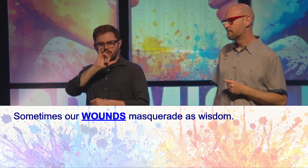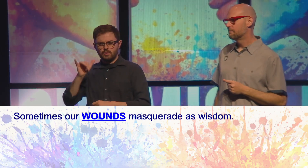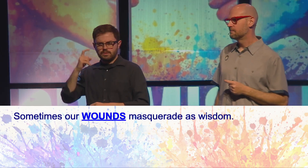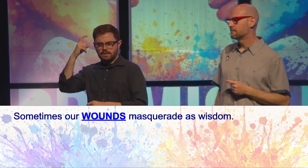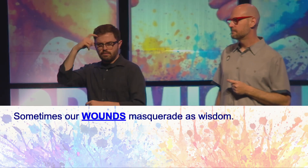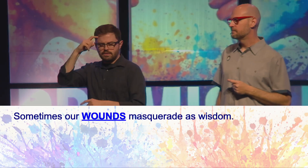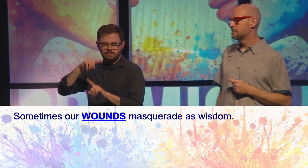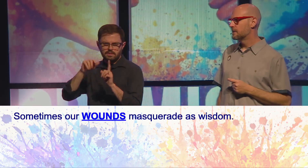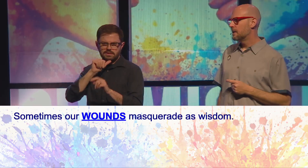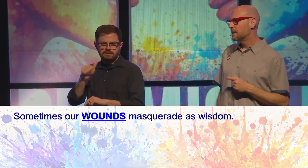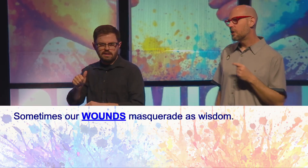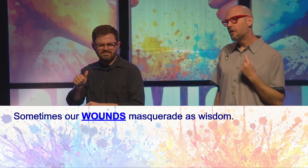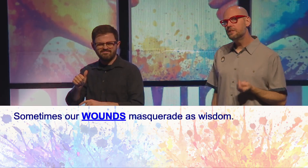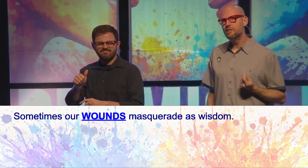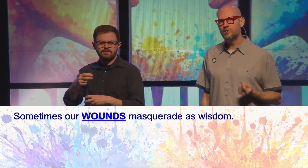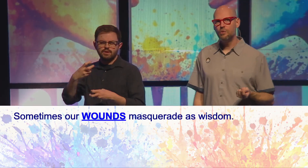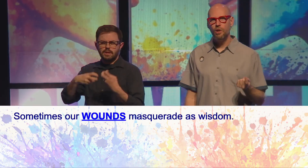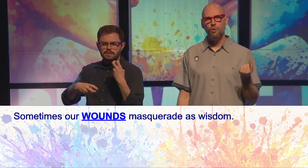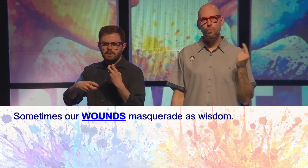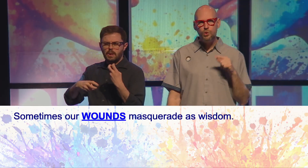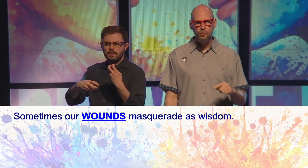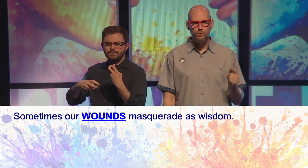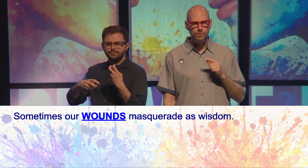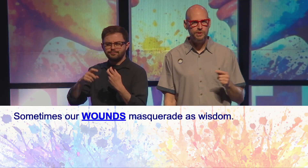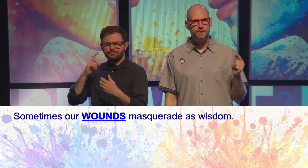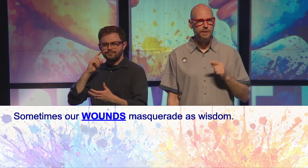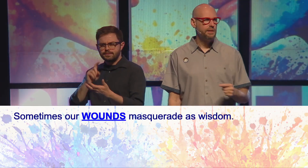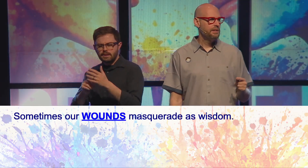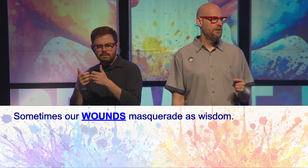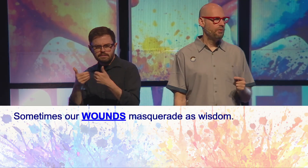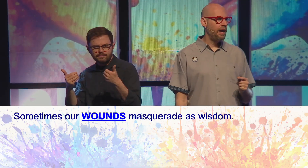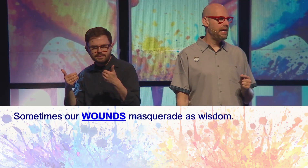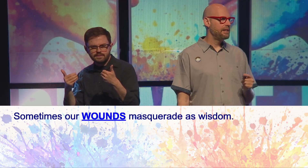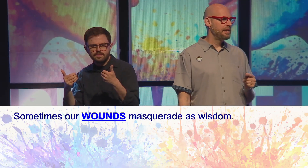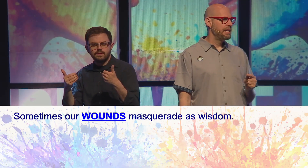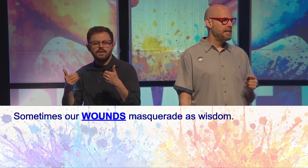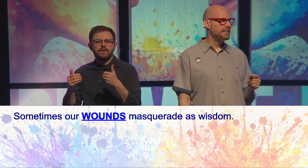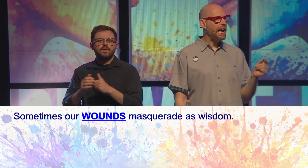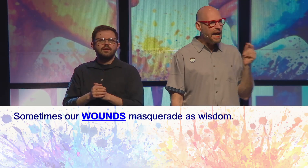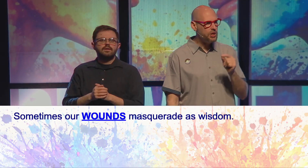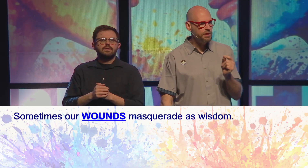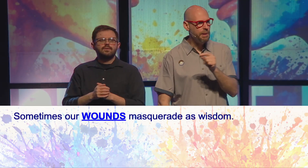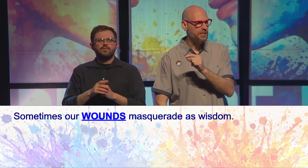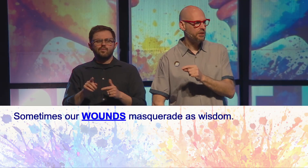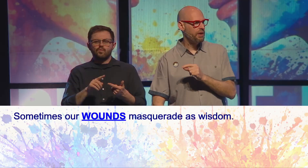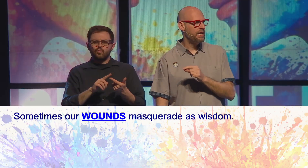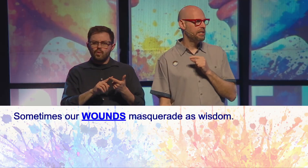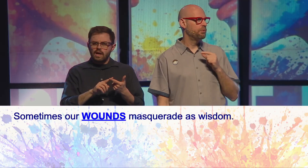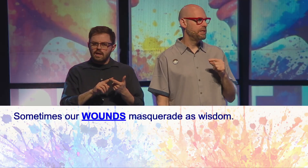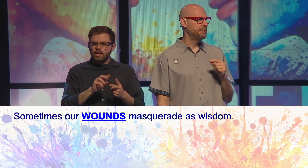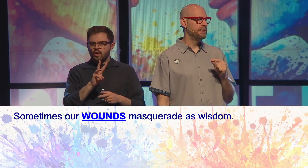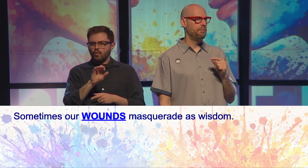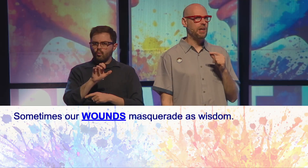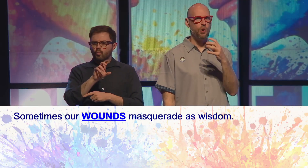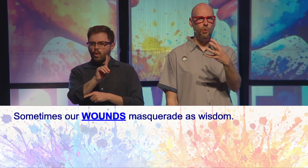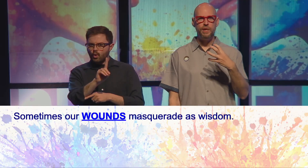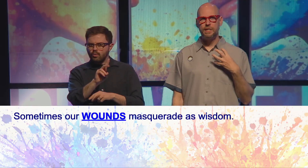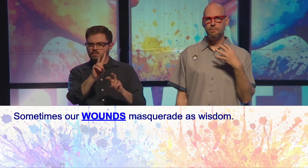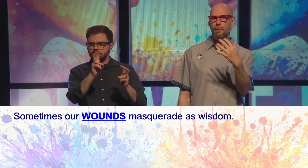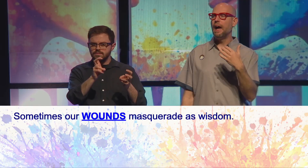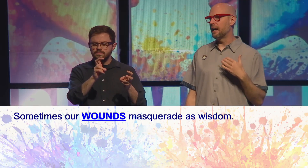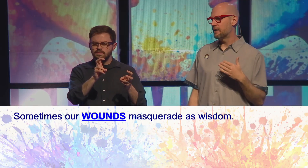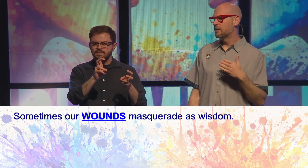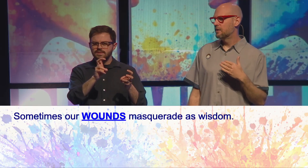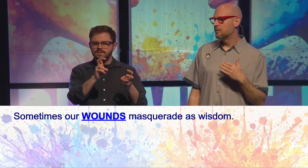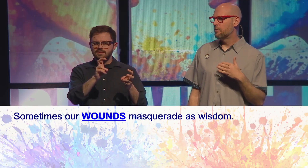discern. It's hard to discern when a wound, right, is actually masquerading as wisdom and holding